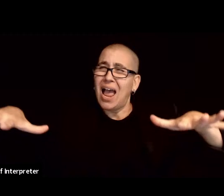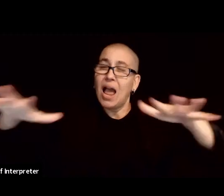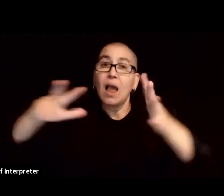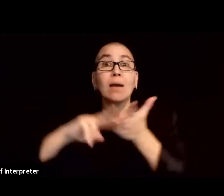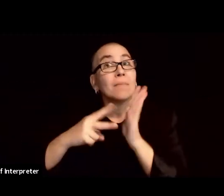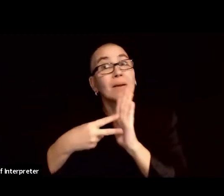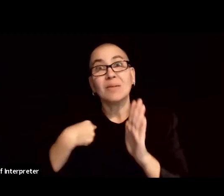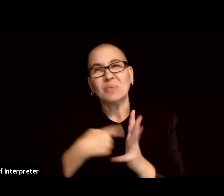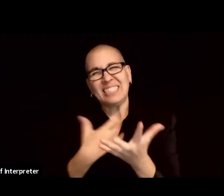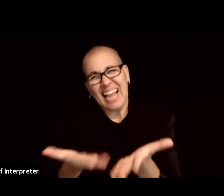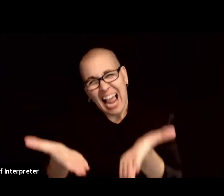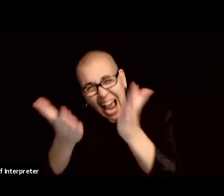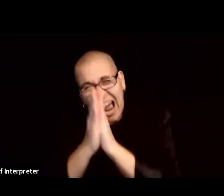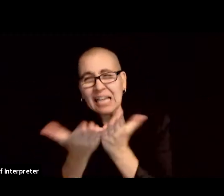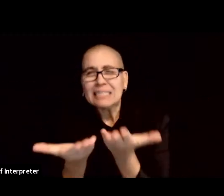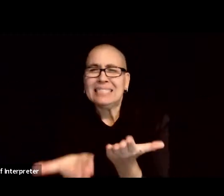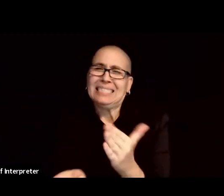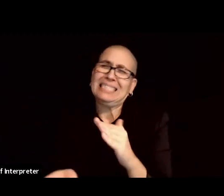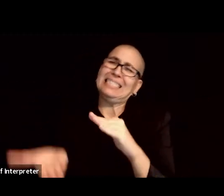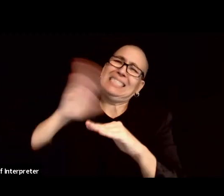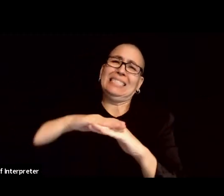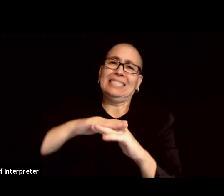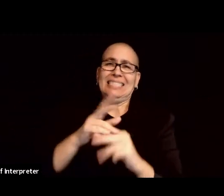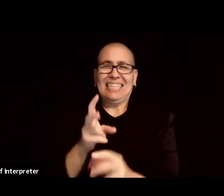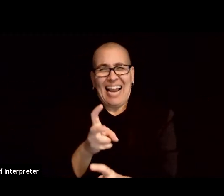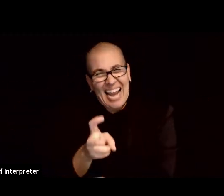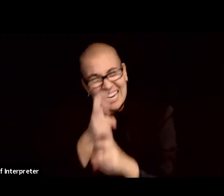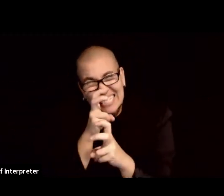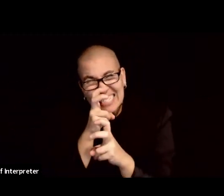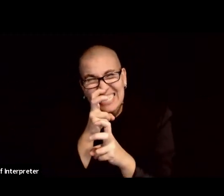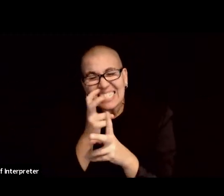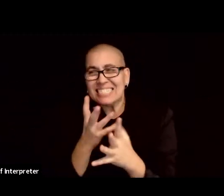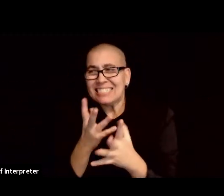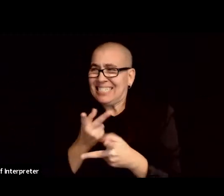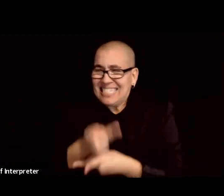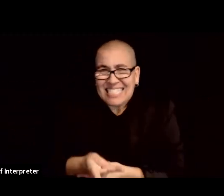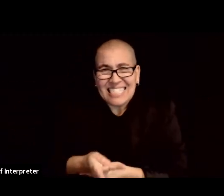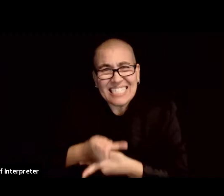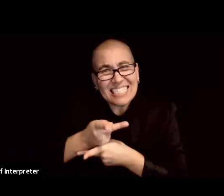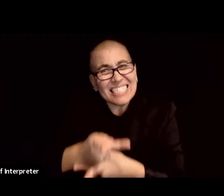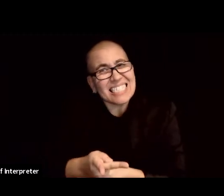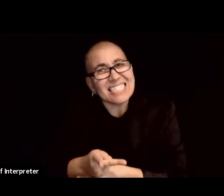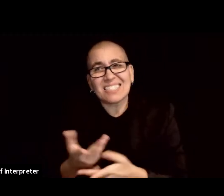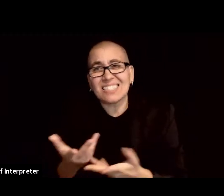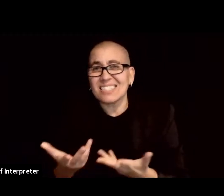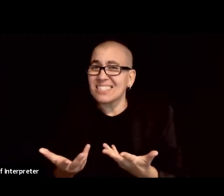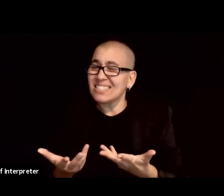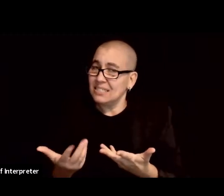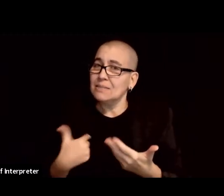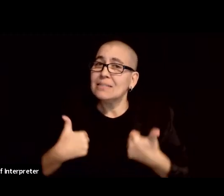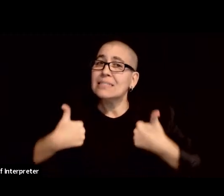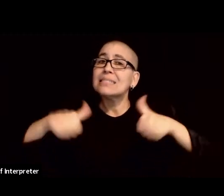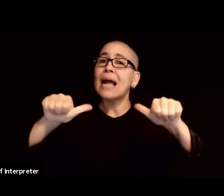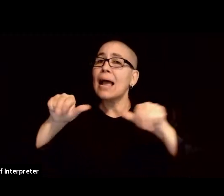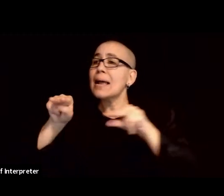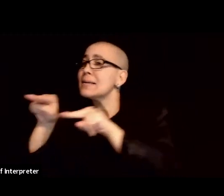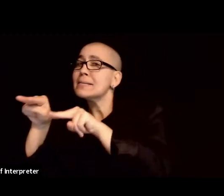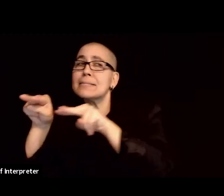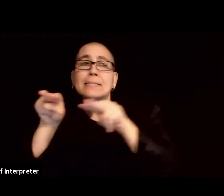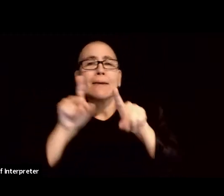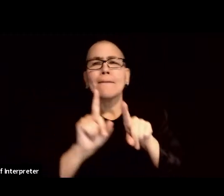it's part of what we look at. We're kind of monitoring how are other states evolving their